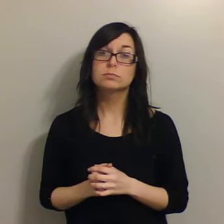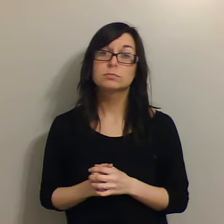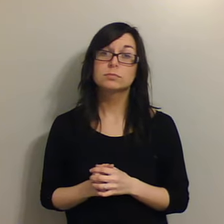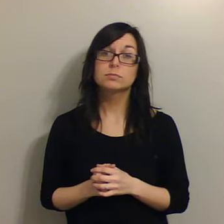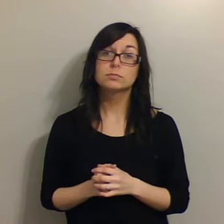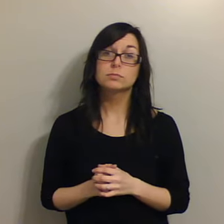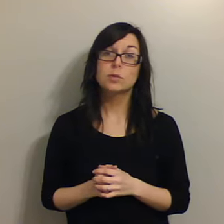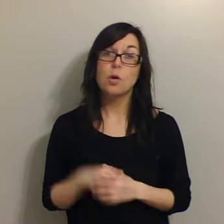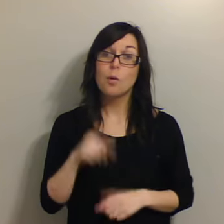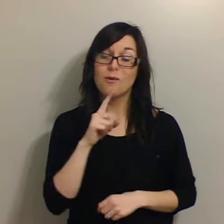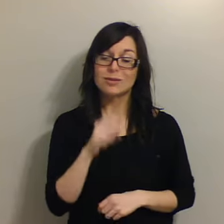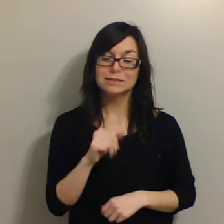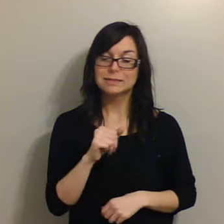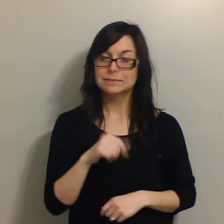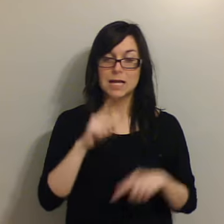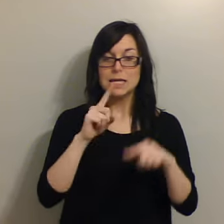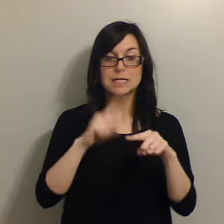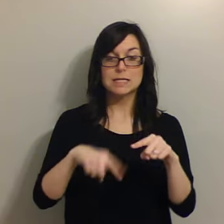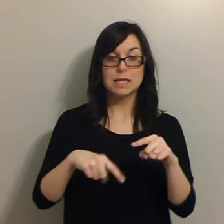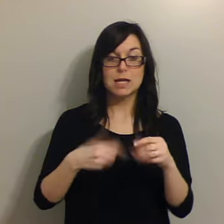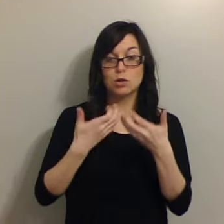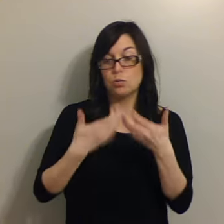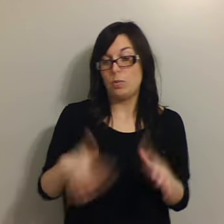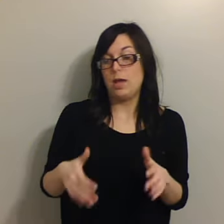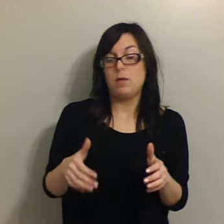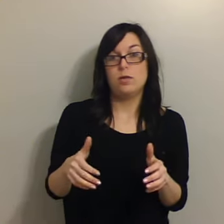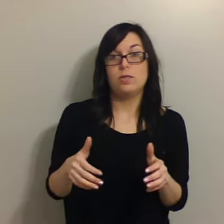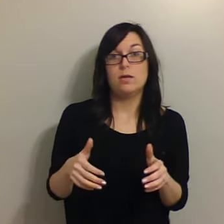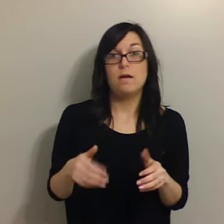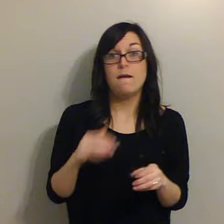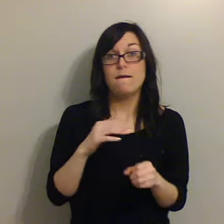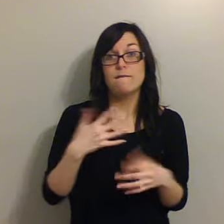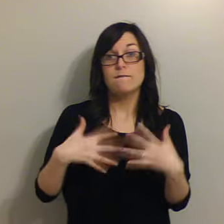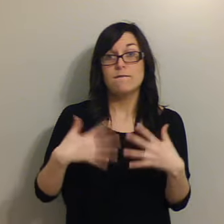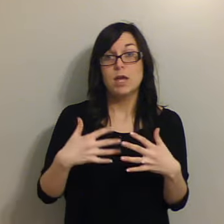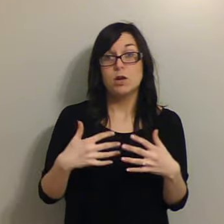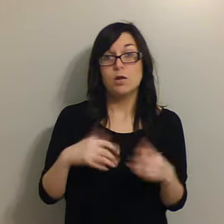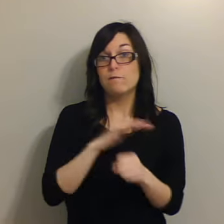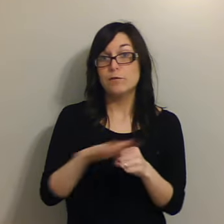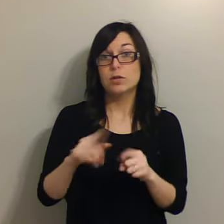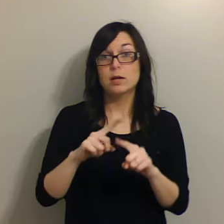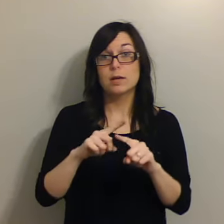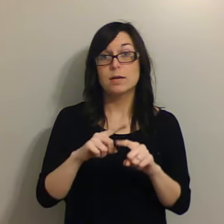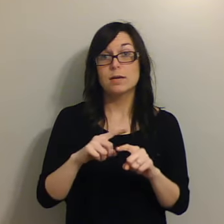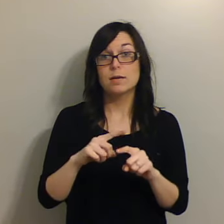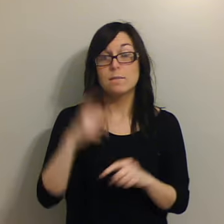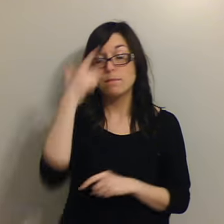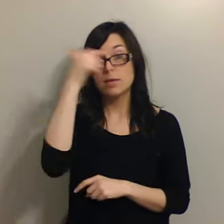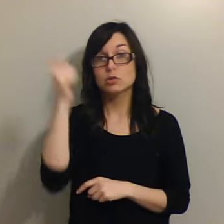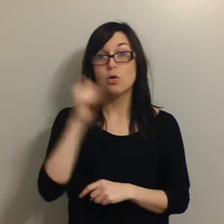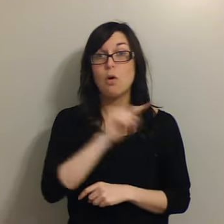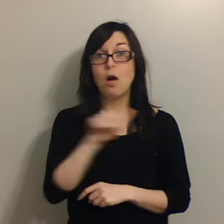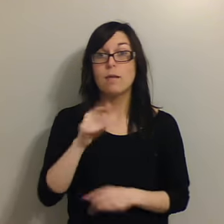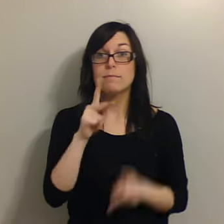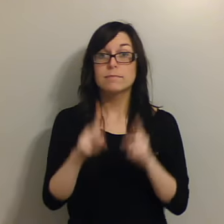possible to do away with fear completely. Every person on this planet experiences fear. We all